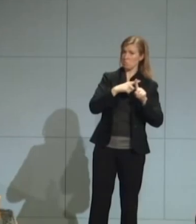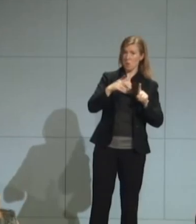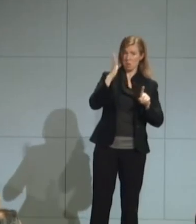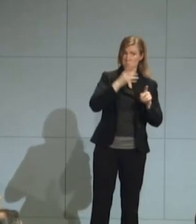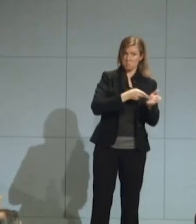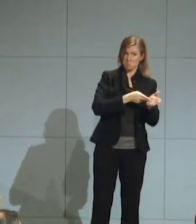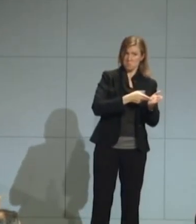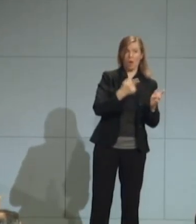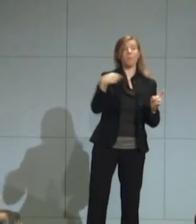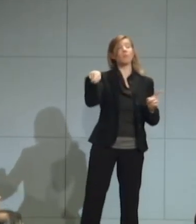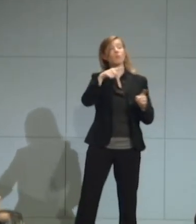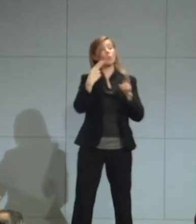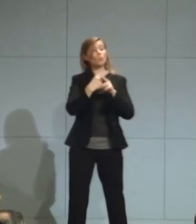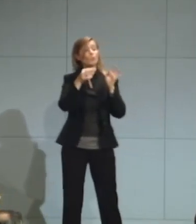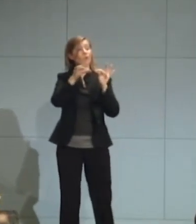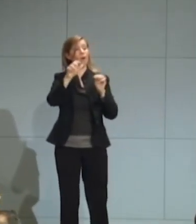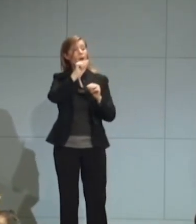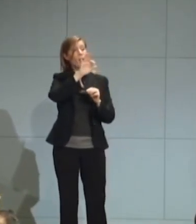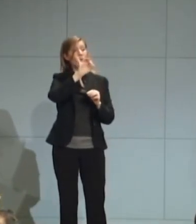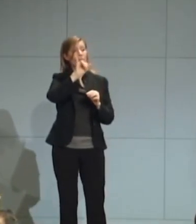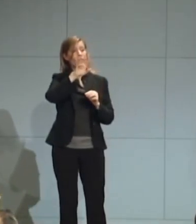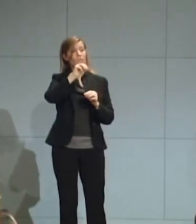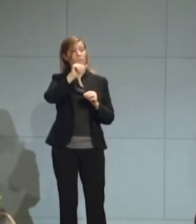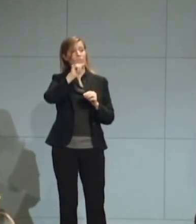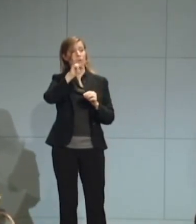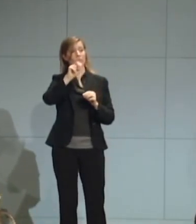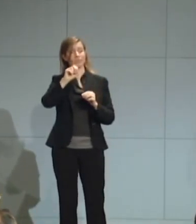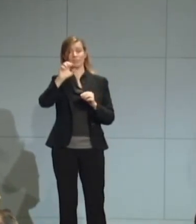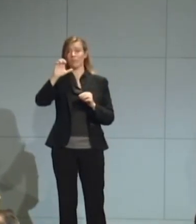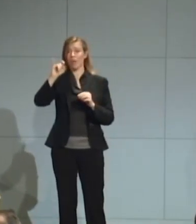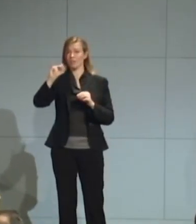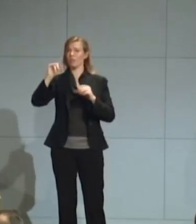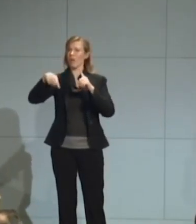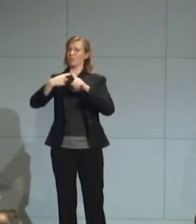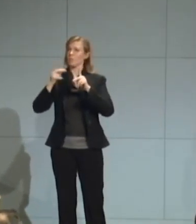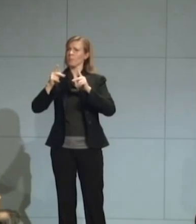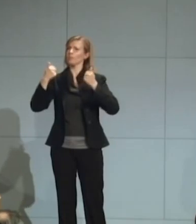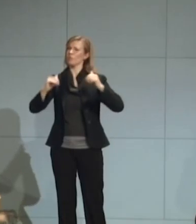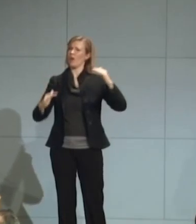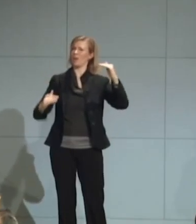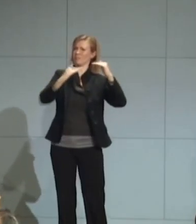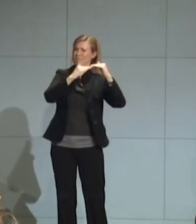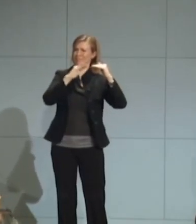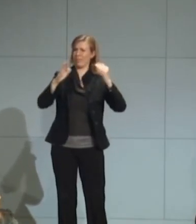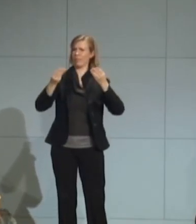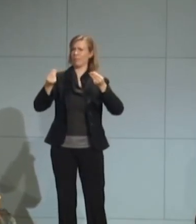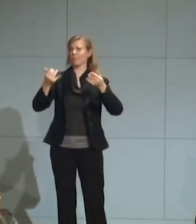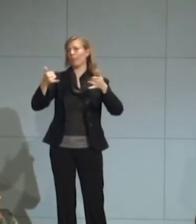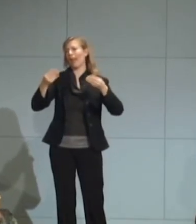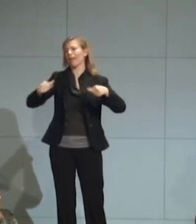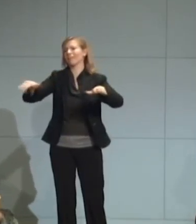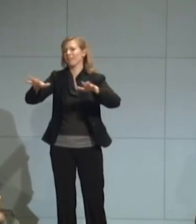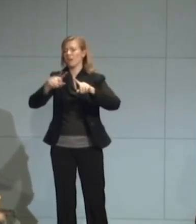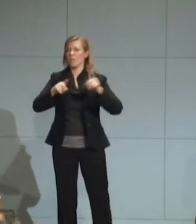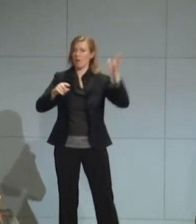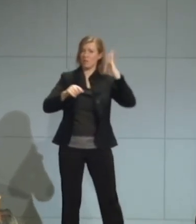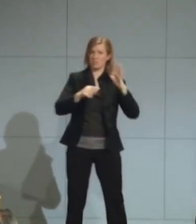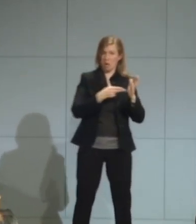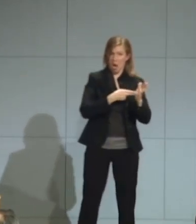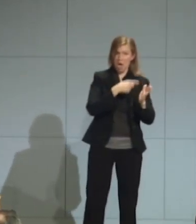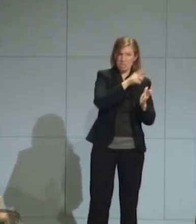one generation will affect the next generation and the next generation and the next generation until, like